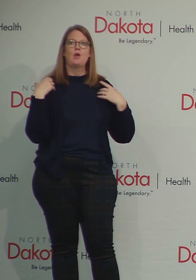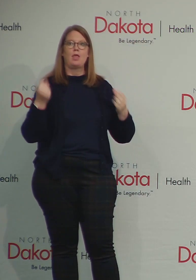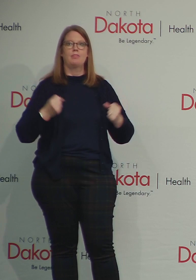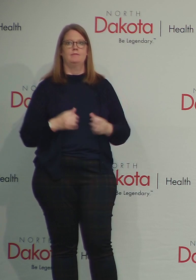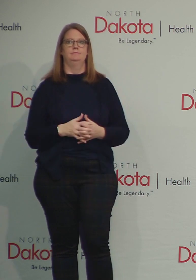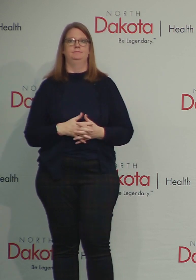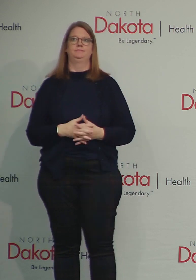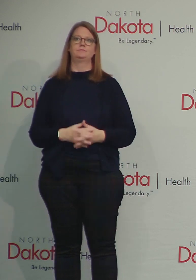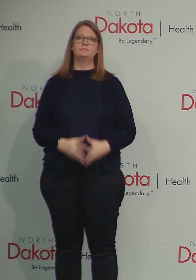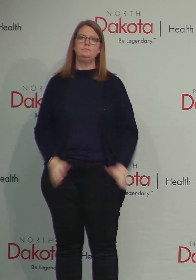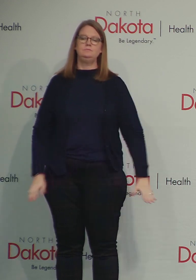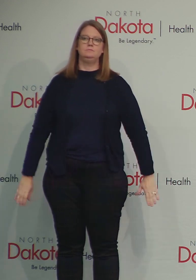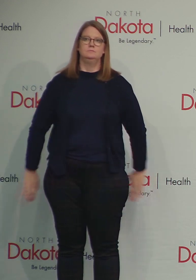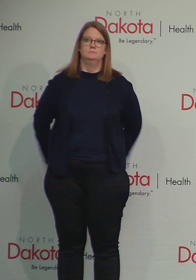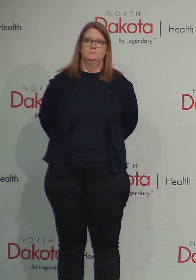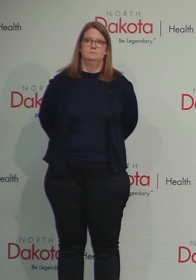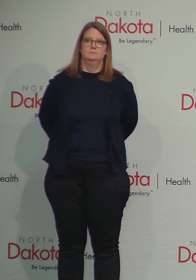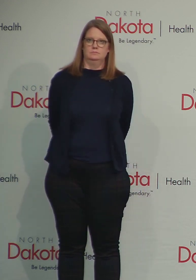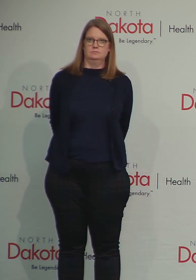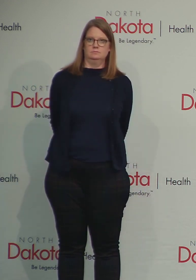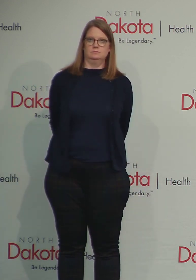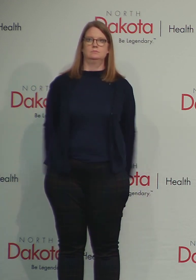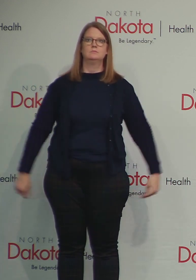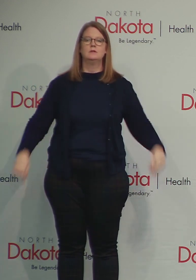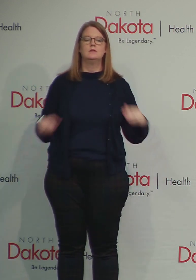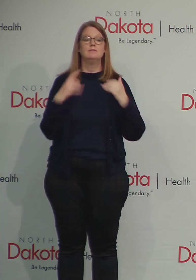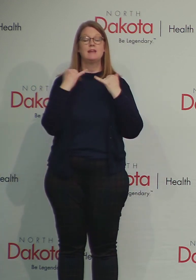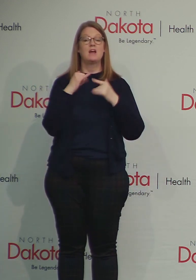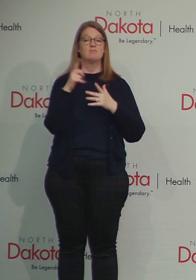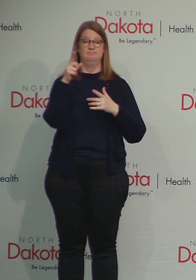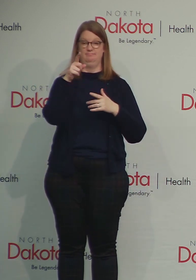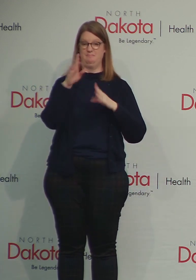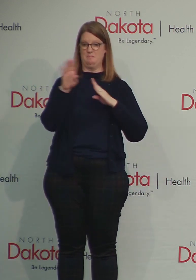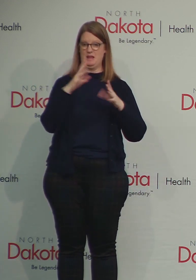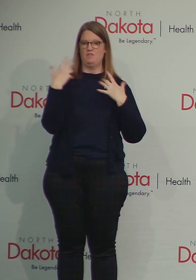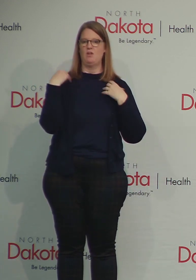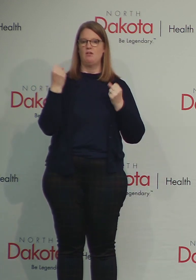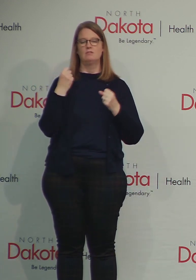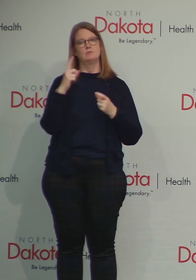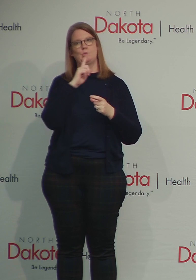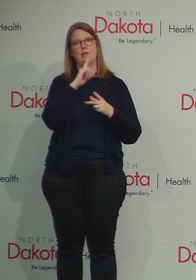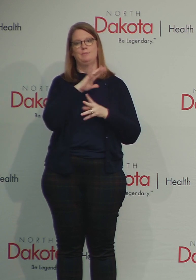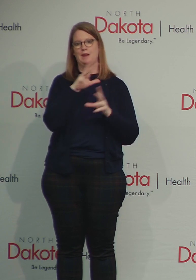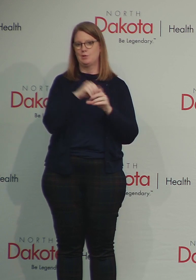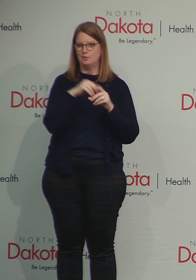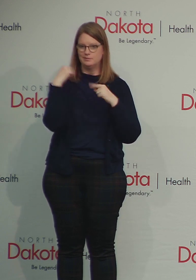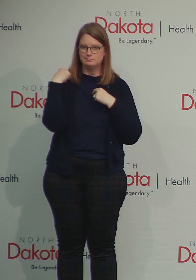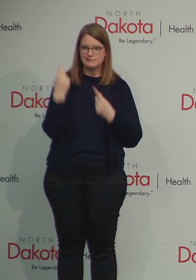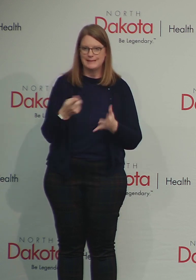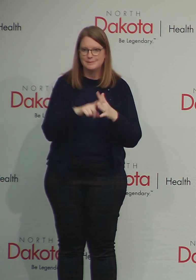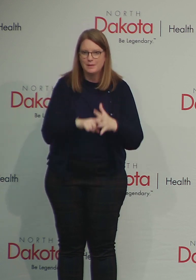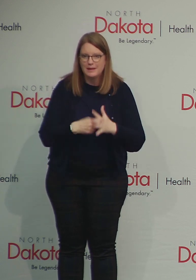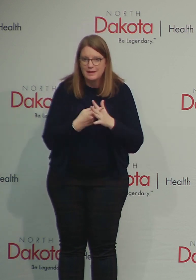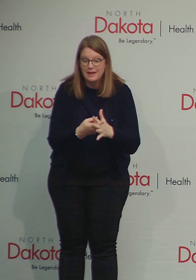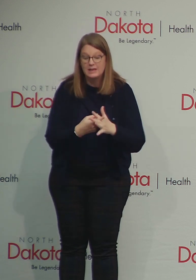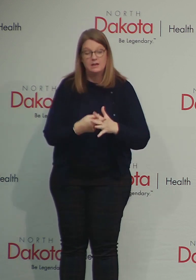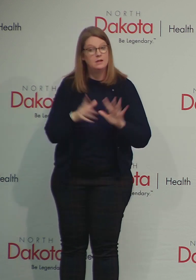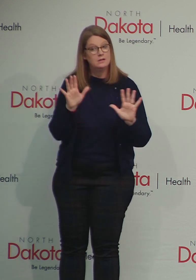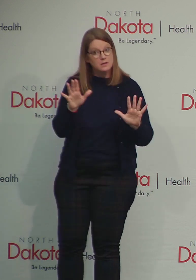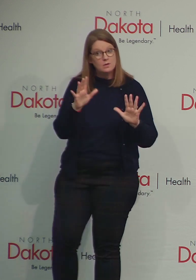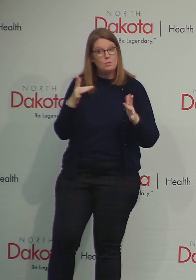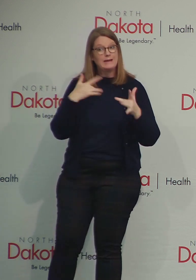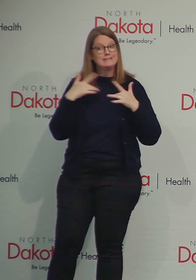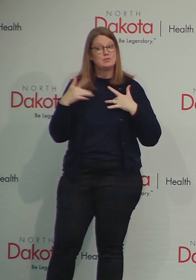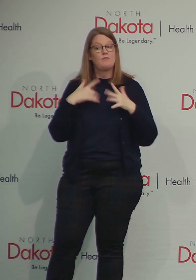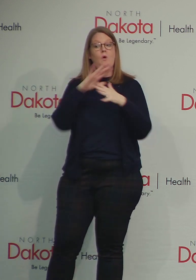update. As you know, we've included these since the very beginning because we know that we're concerned about